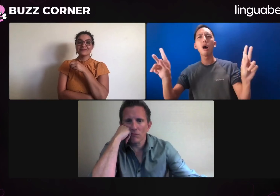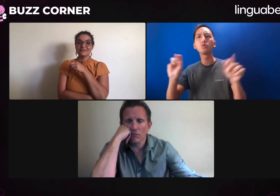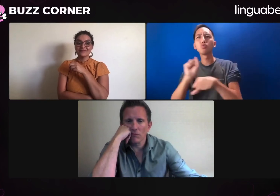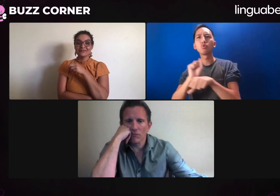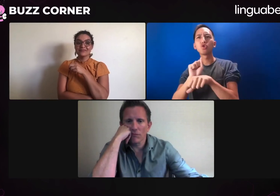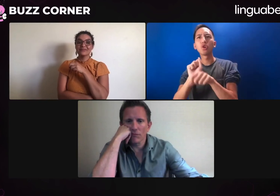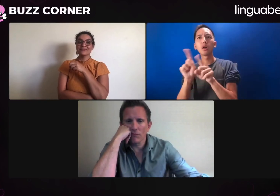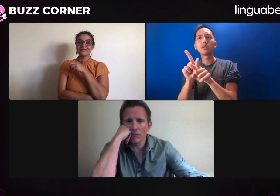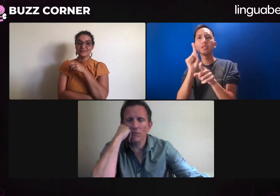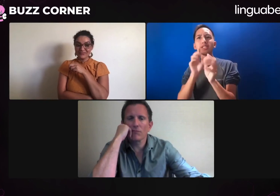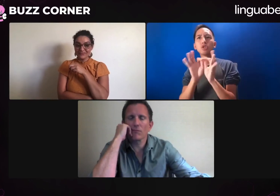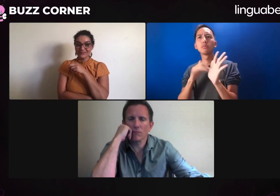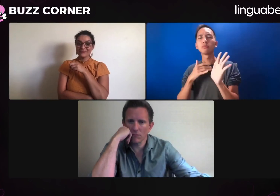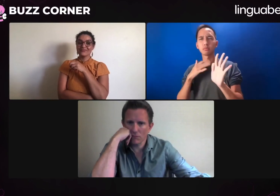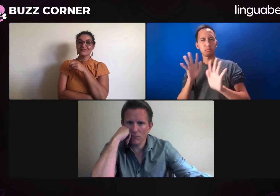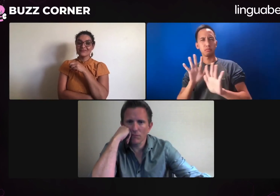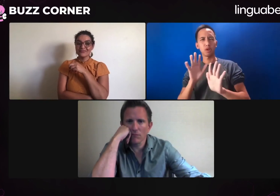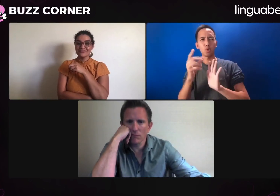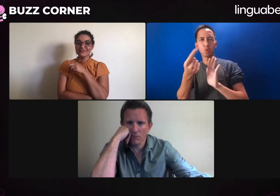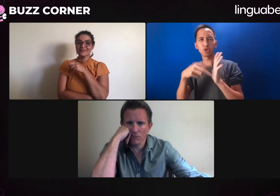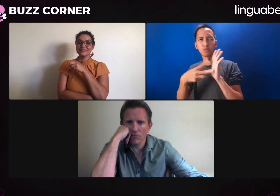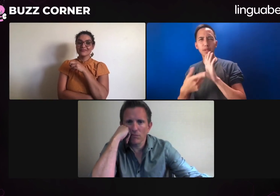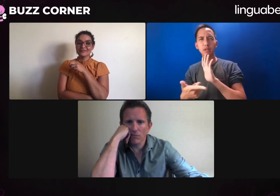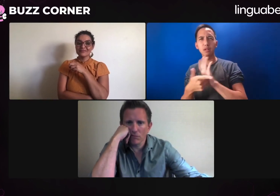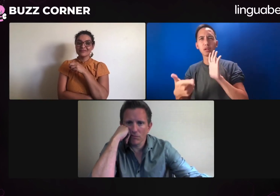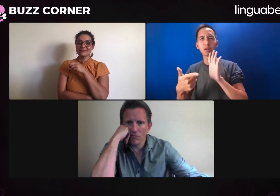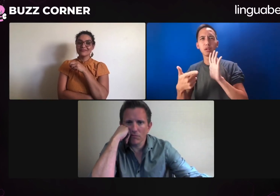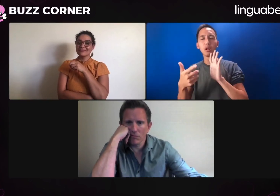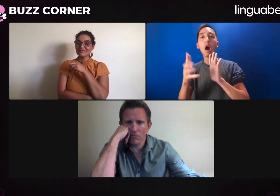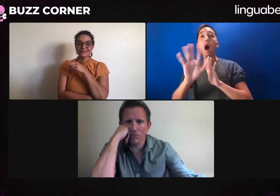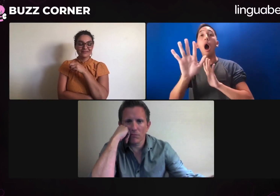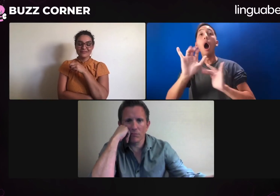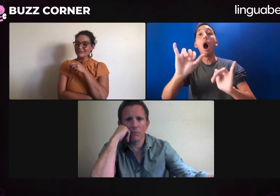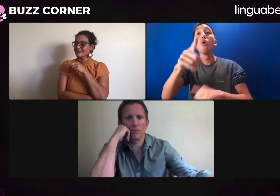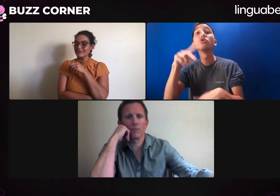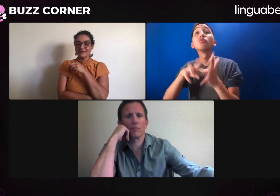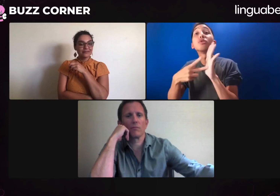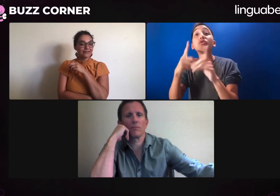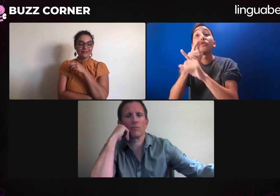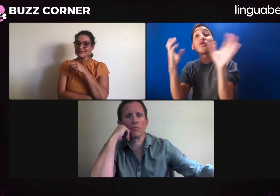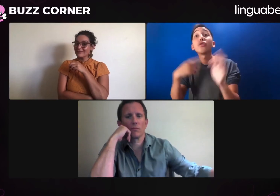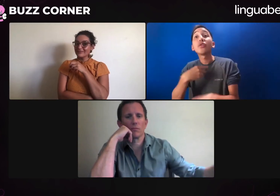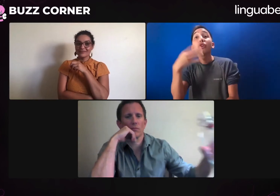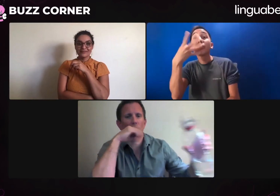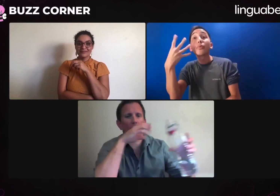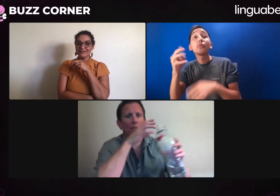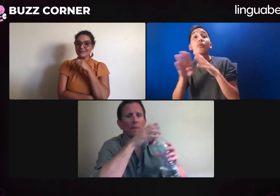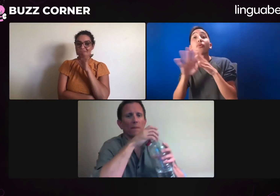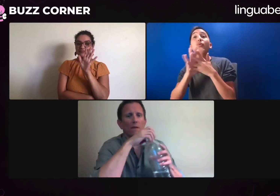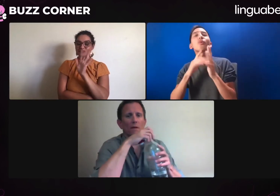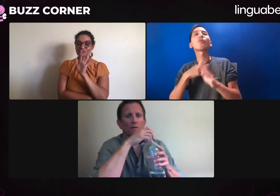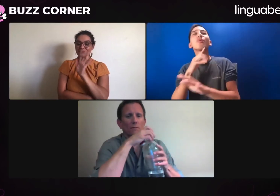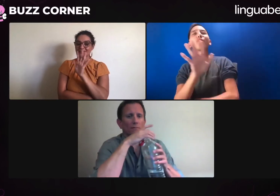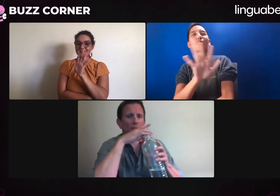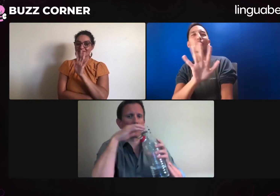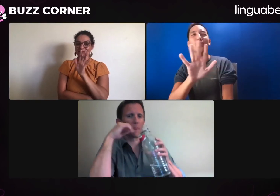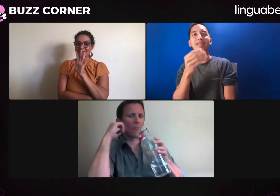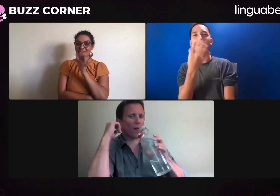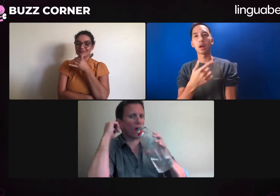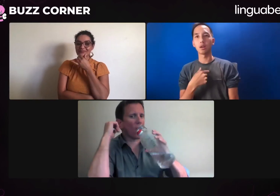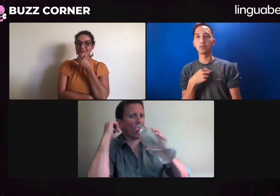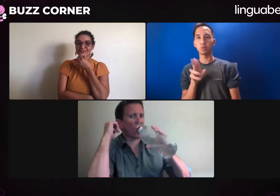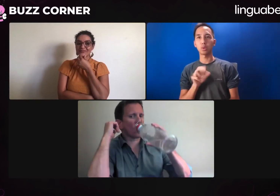allowed here. You're an illegal. You can't be a deaf interpreter. And I said, oh, whoa, what do you mean by I'm an illegal? Oh, wait, so you think